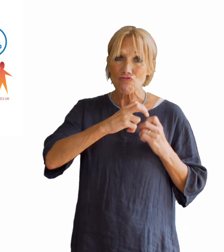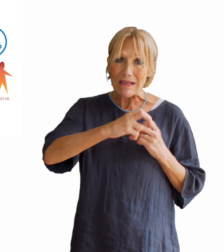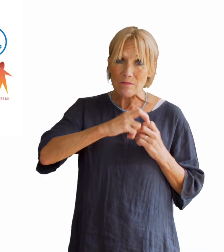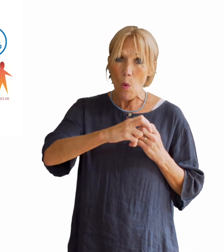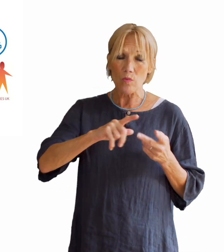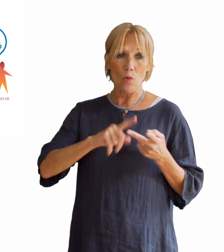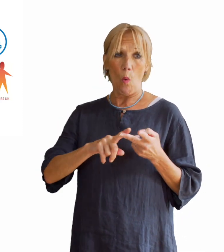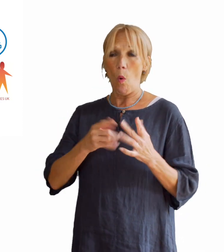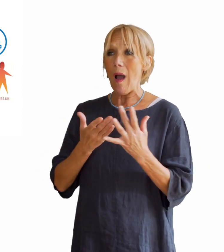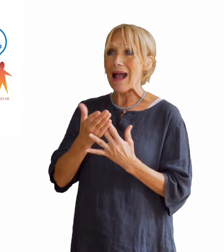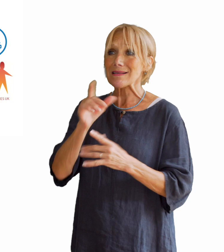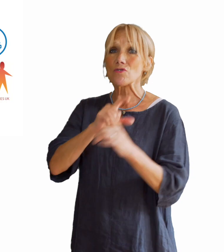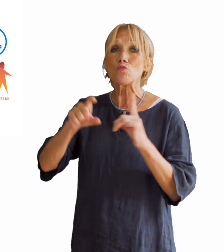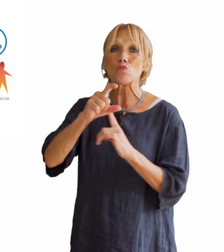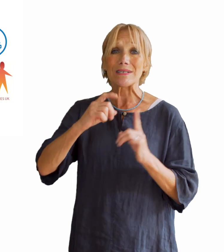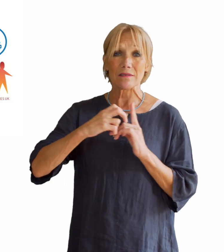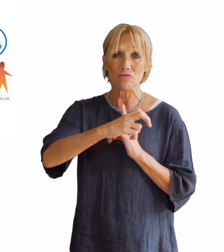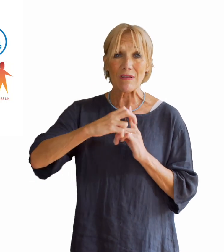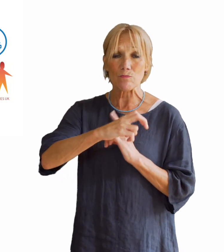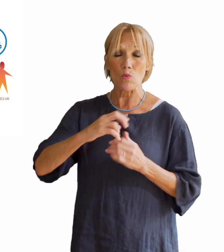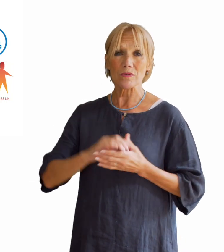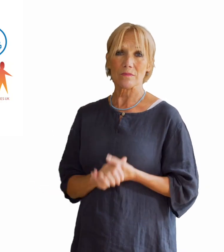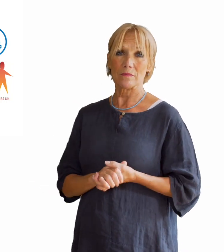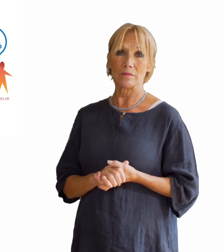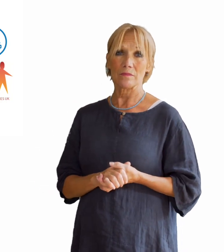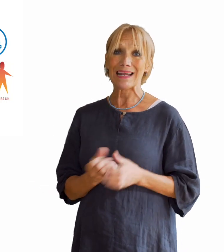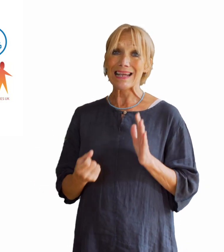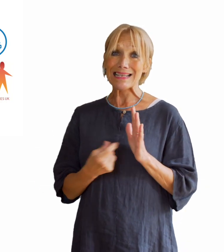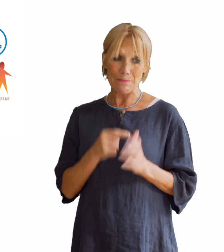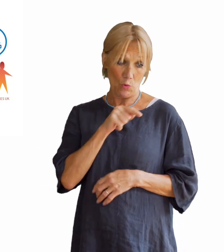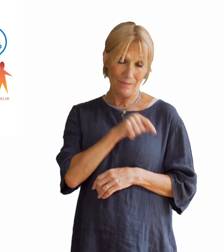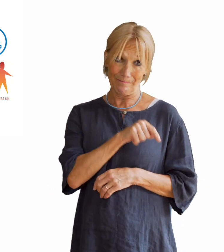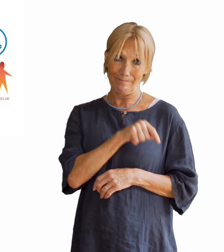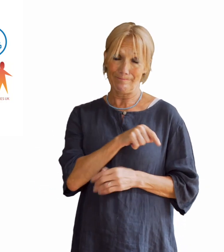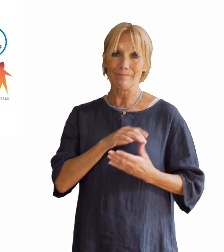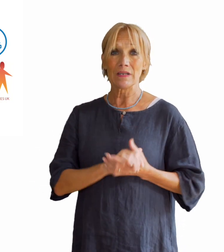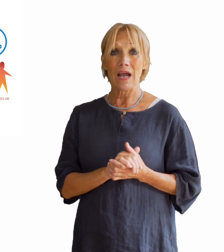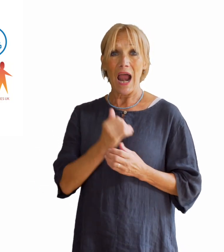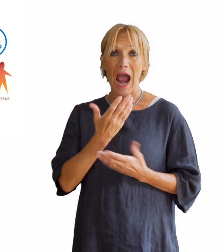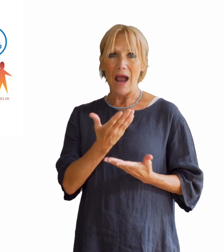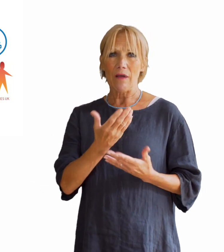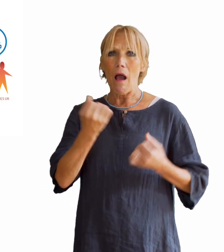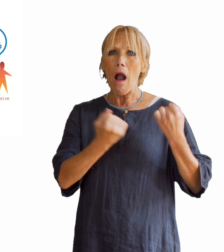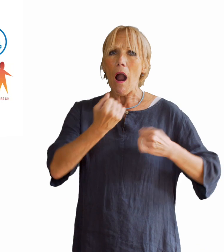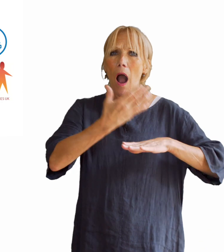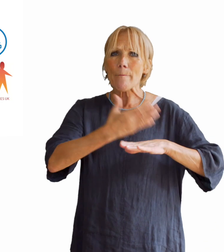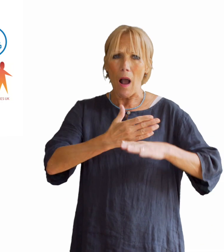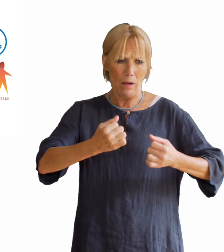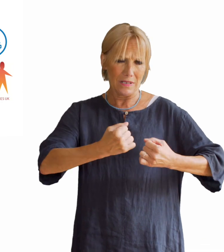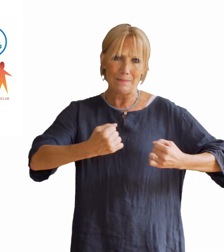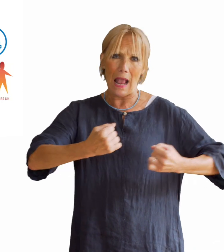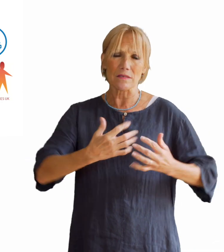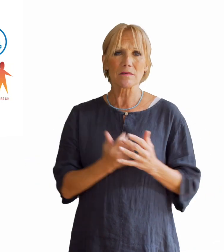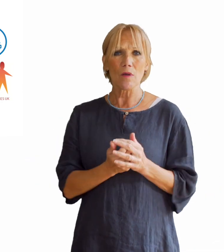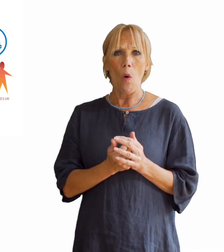accessing community transport. It's important for the meeting centre venue to have a sufficient accessible car park, or at the very